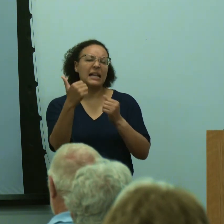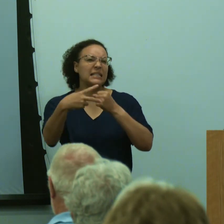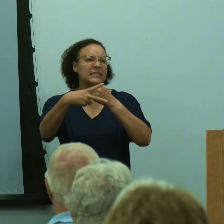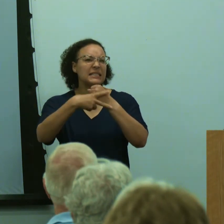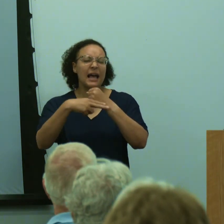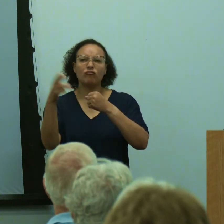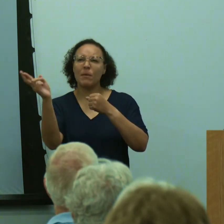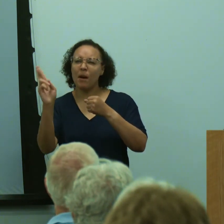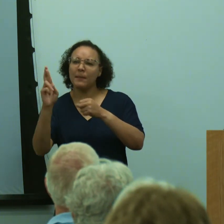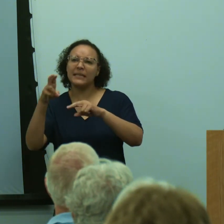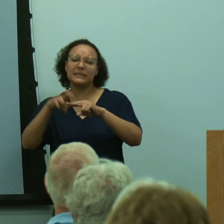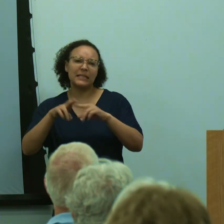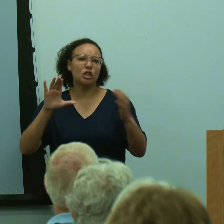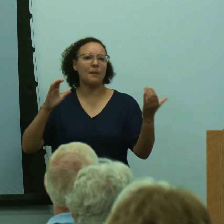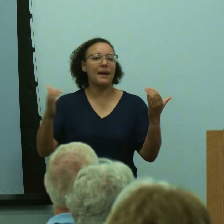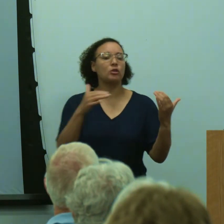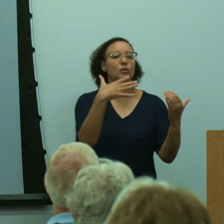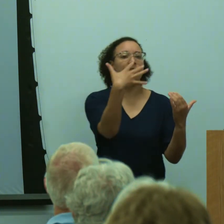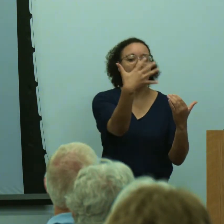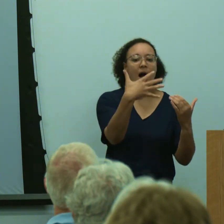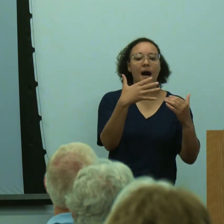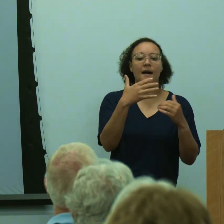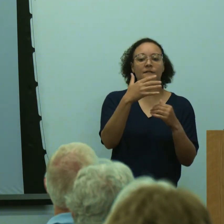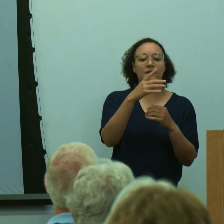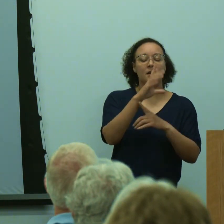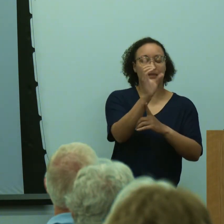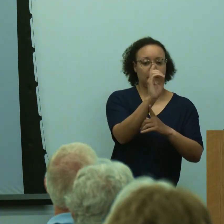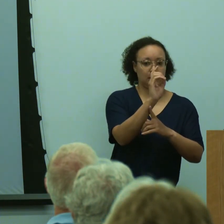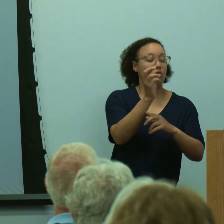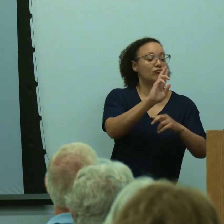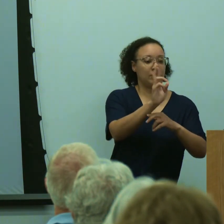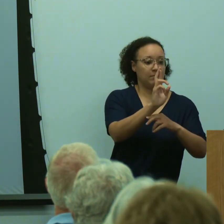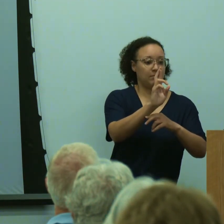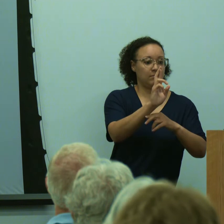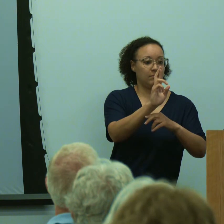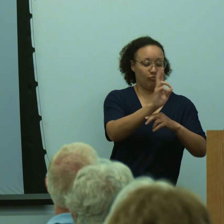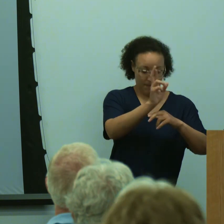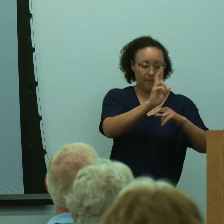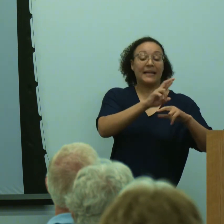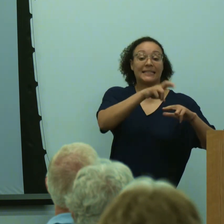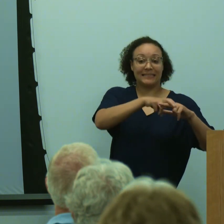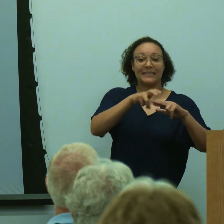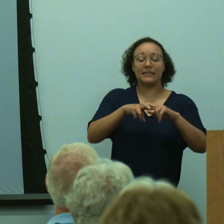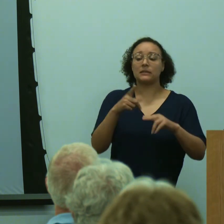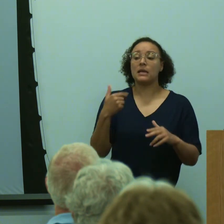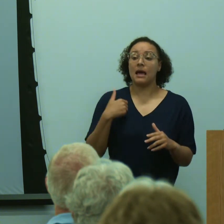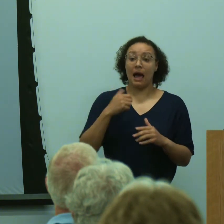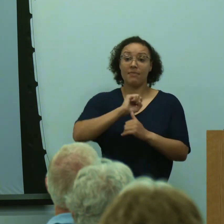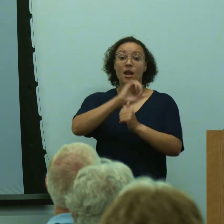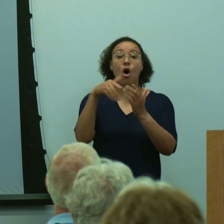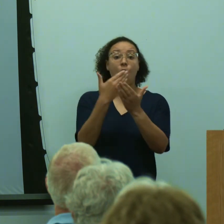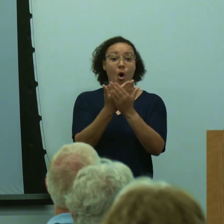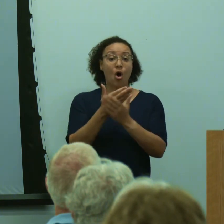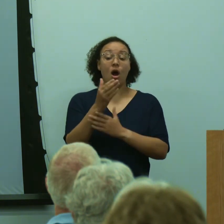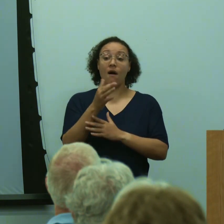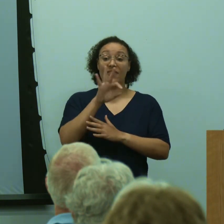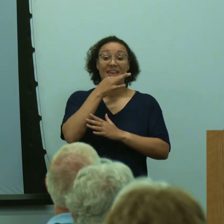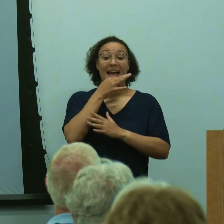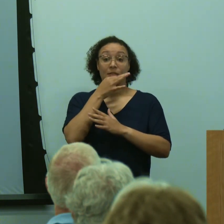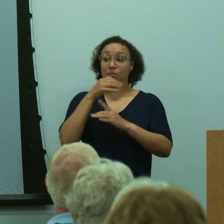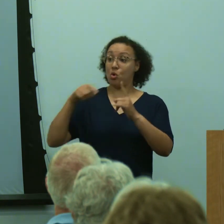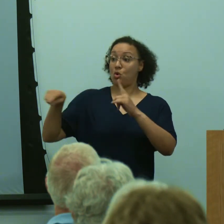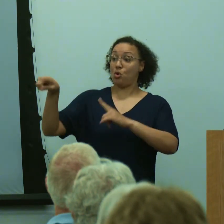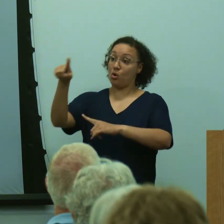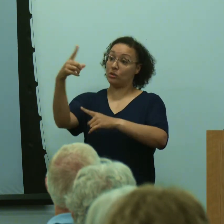versus 5 Democratic Republican seats. And due to all of the experts that were involved, and the fact that the